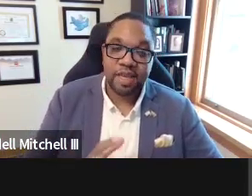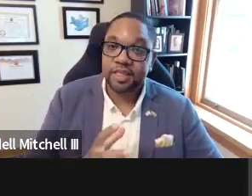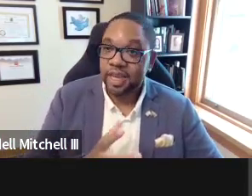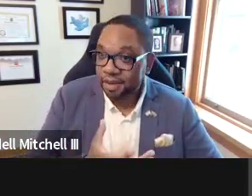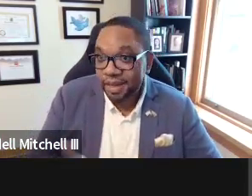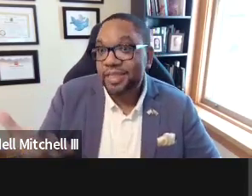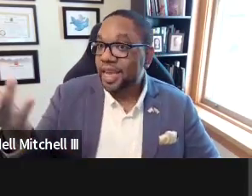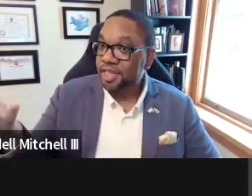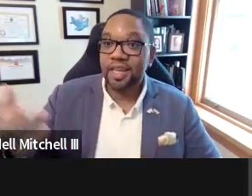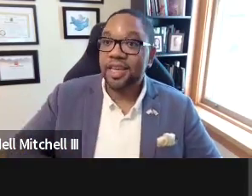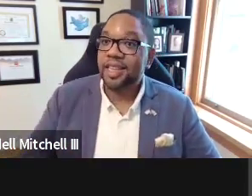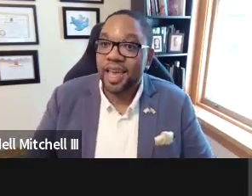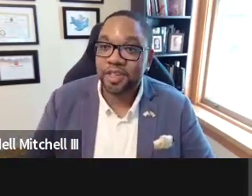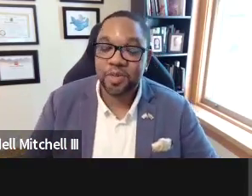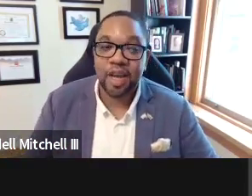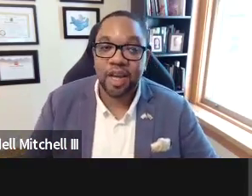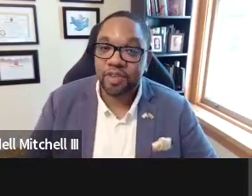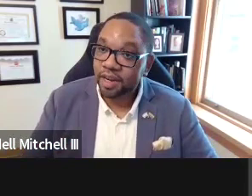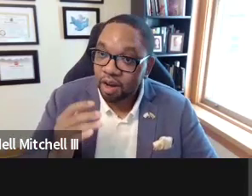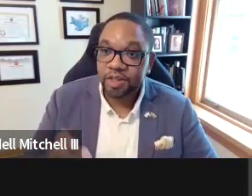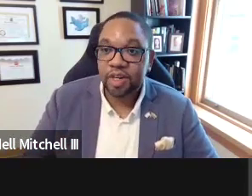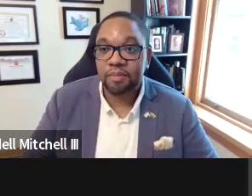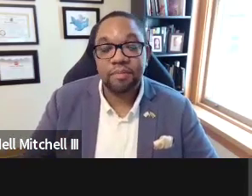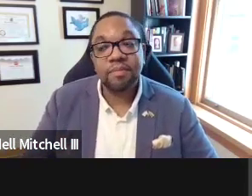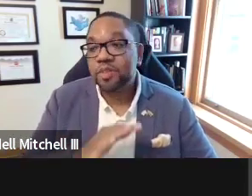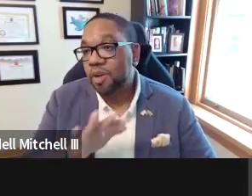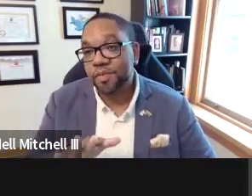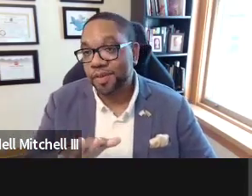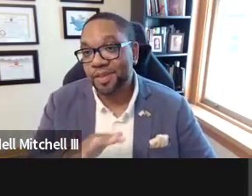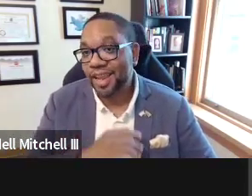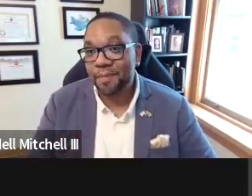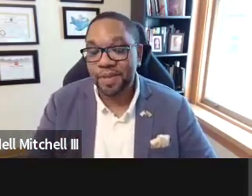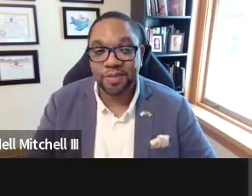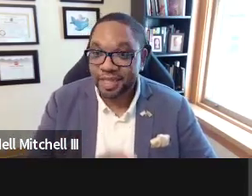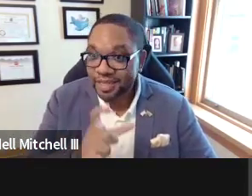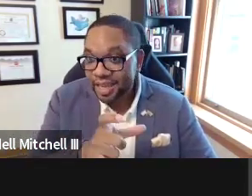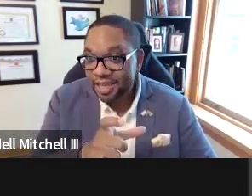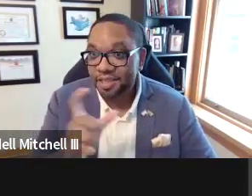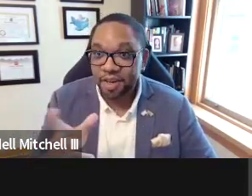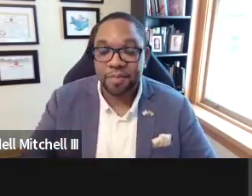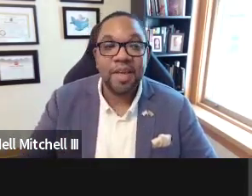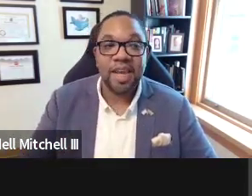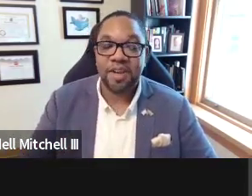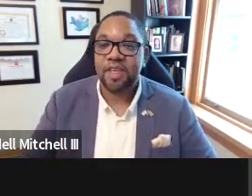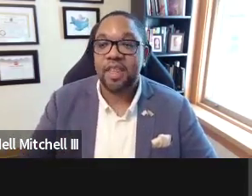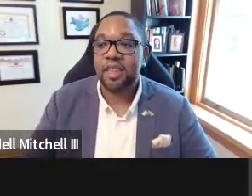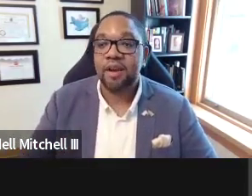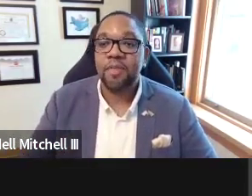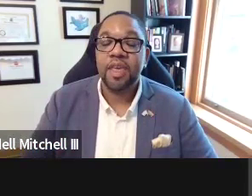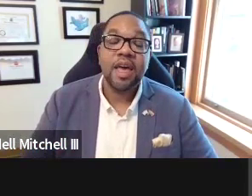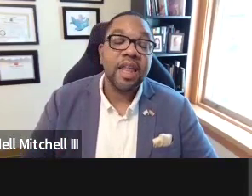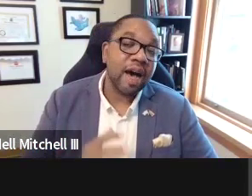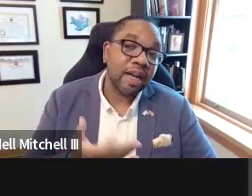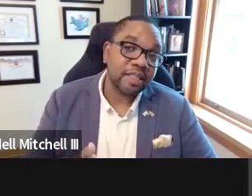there is a section in the actual contract called term. It's wonderful when that happens, when it says term, and you see that